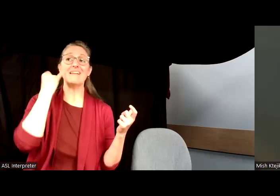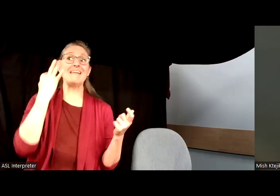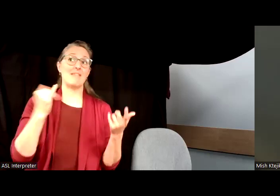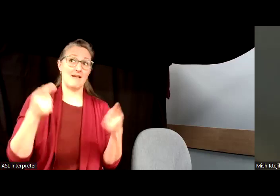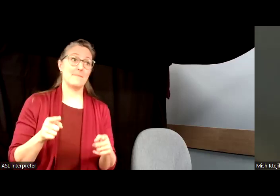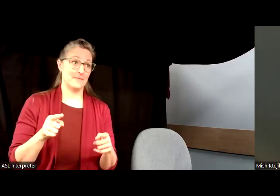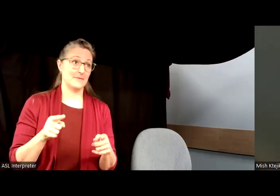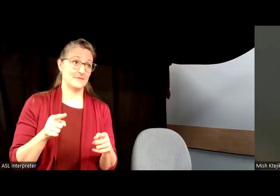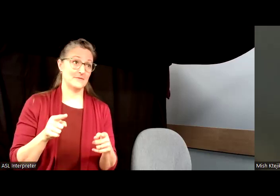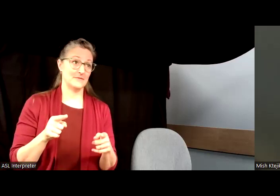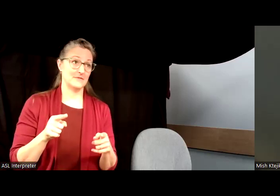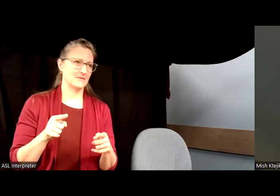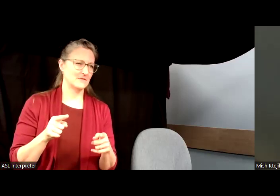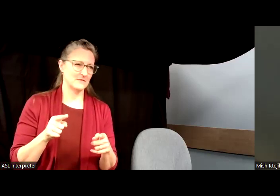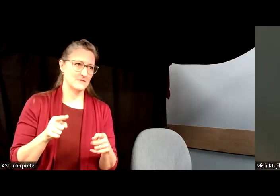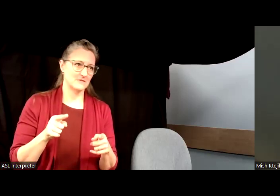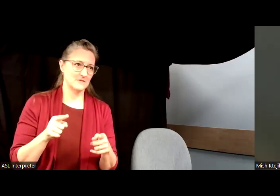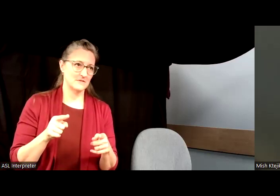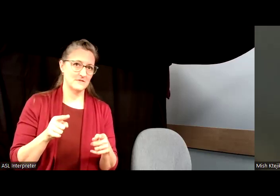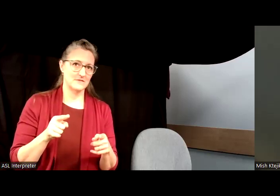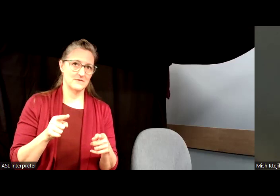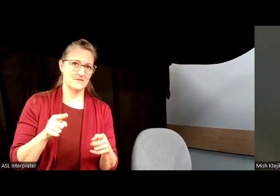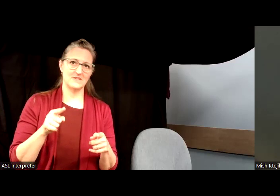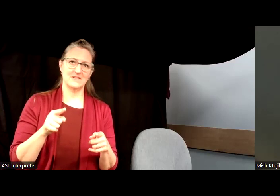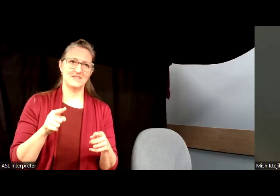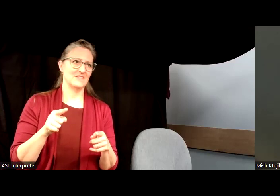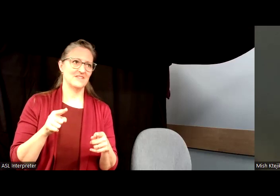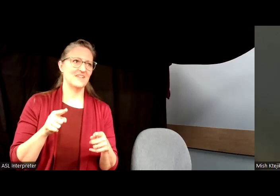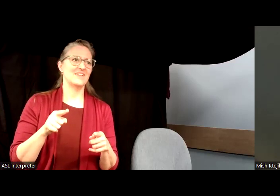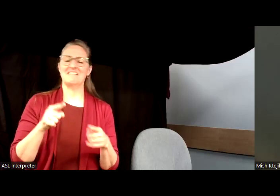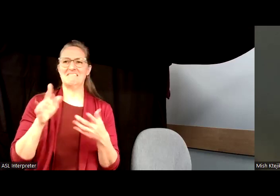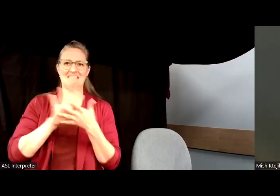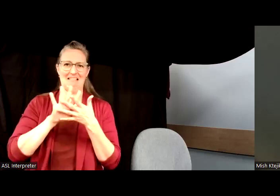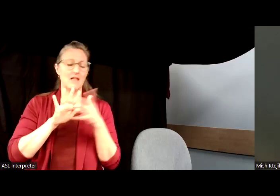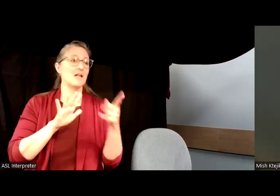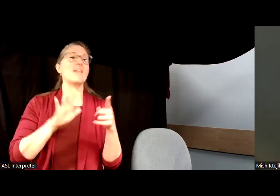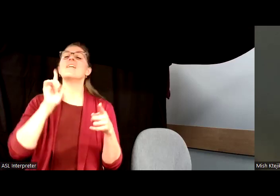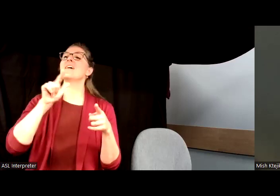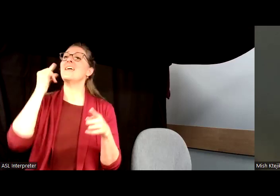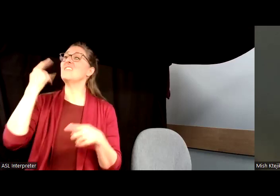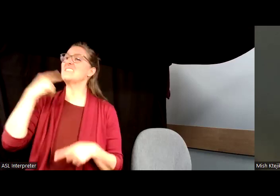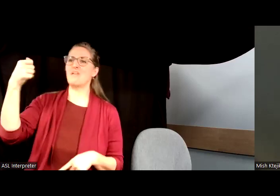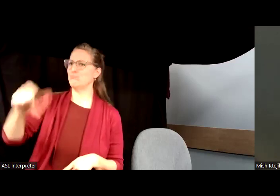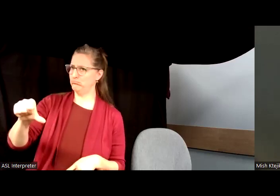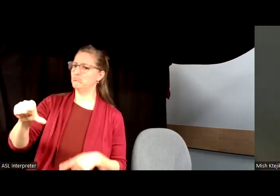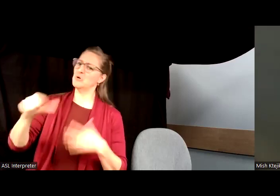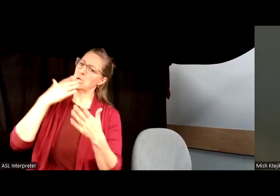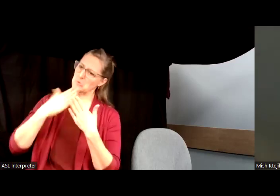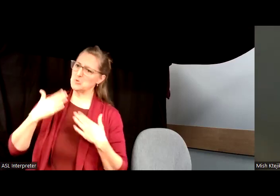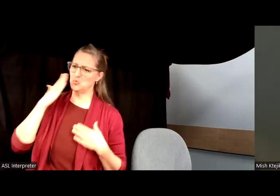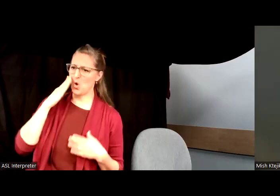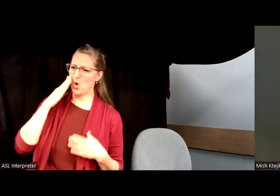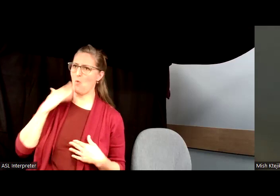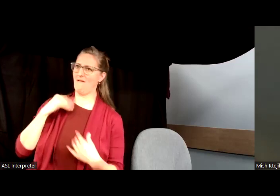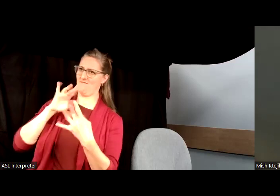which is probably not right. Then you get that feedback and you know. However, let's say you remove something, let's say you